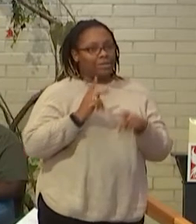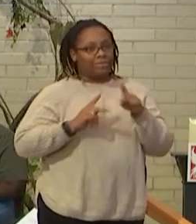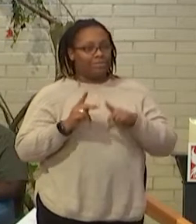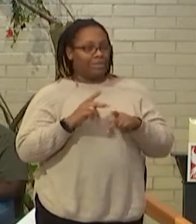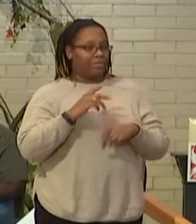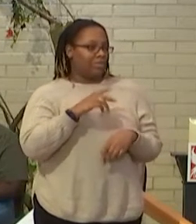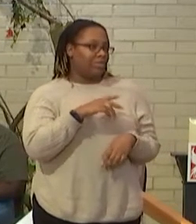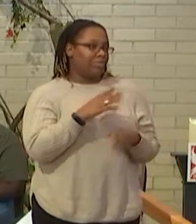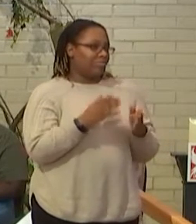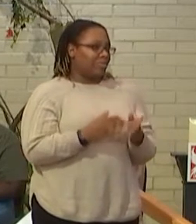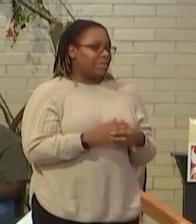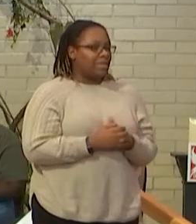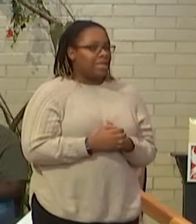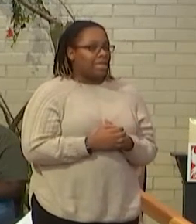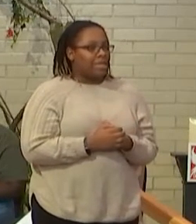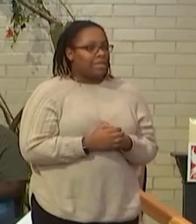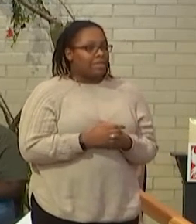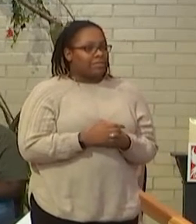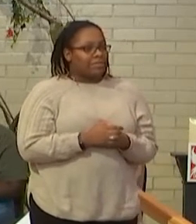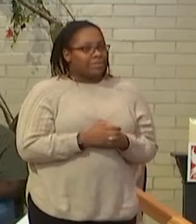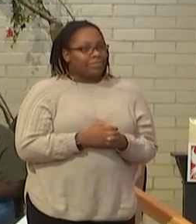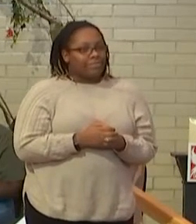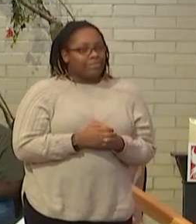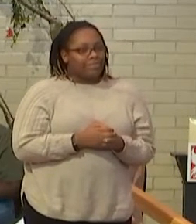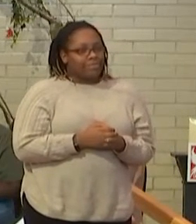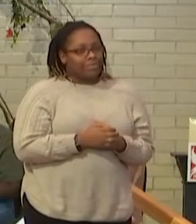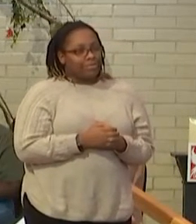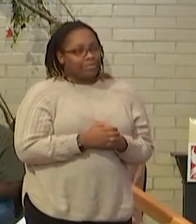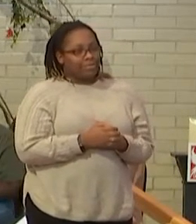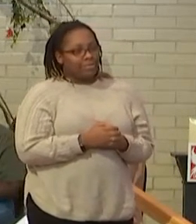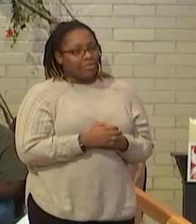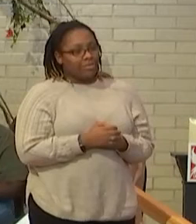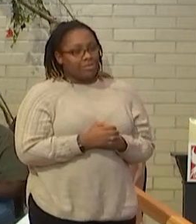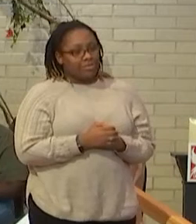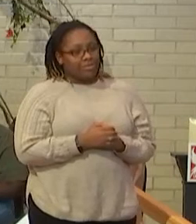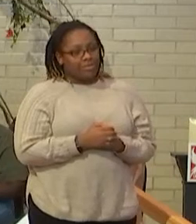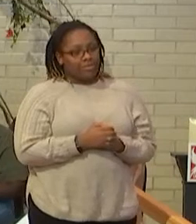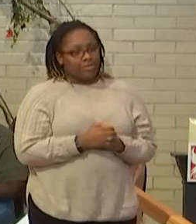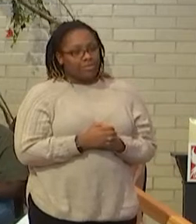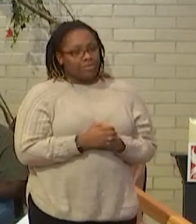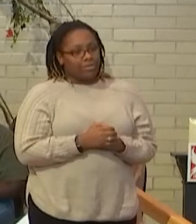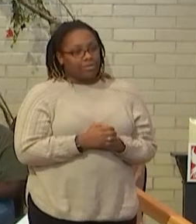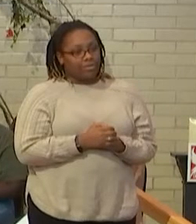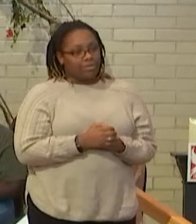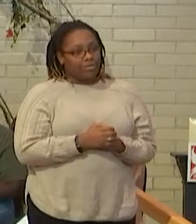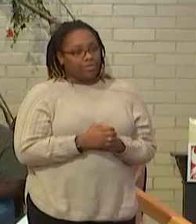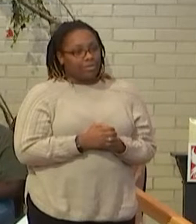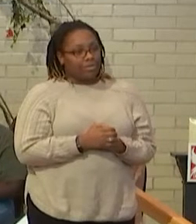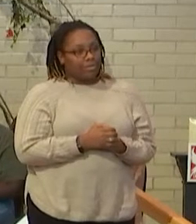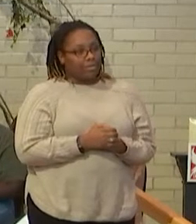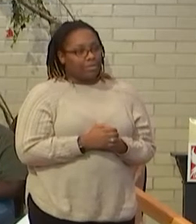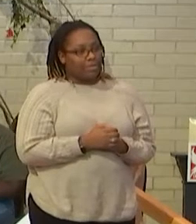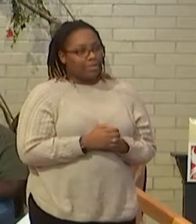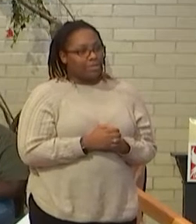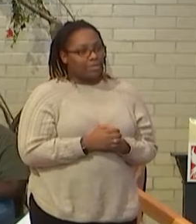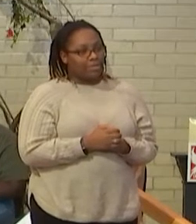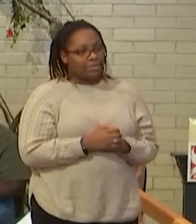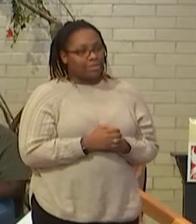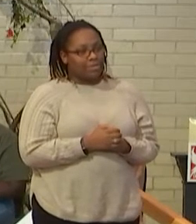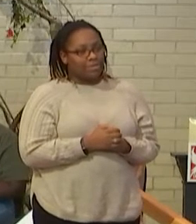when you get a cold, it's second grade, and you don't want to be that kid that's coughing all day in the back of the